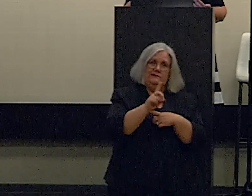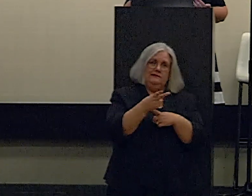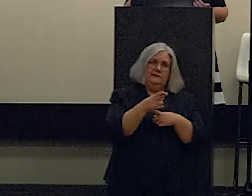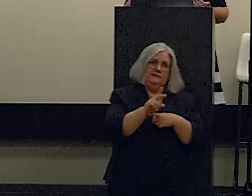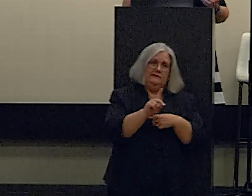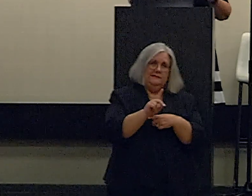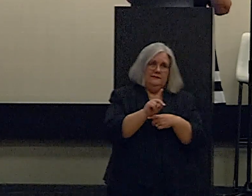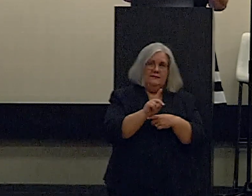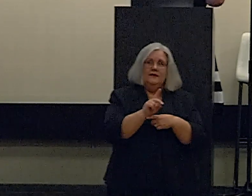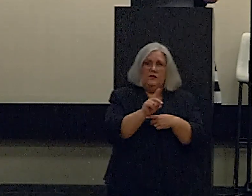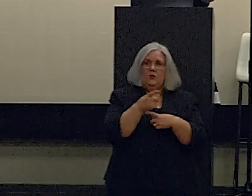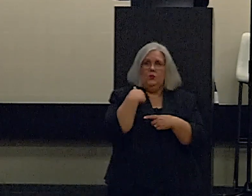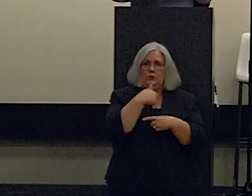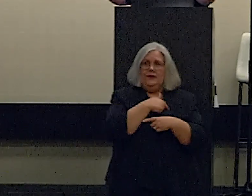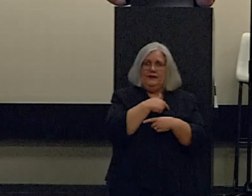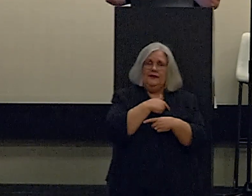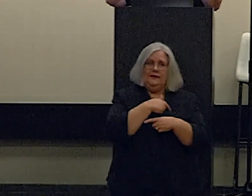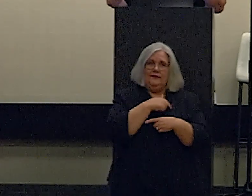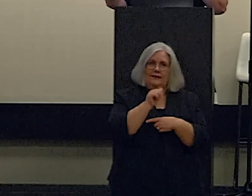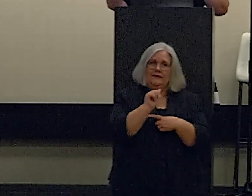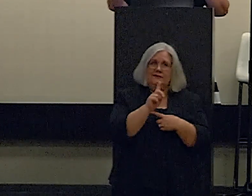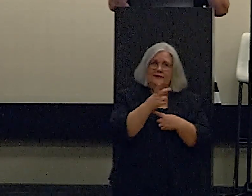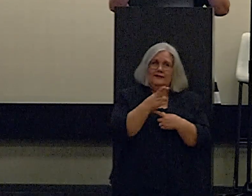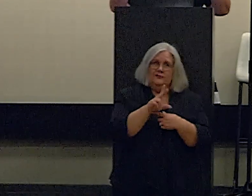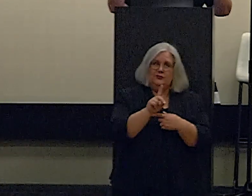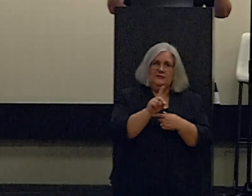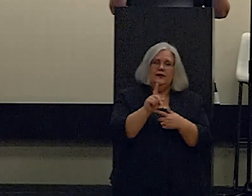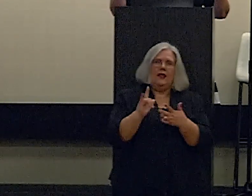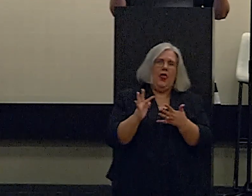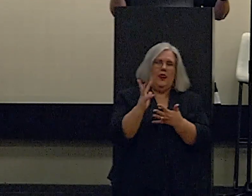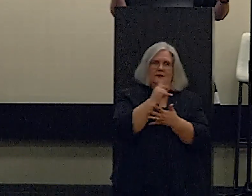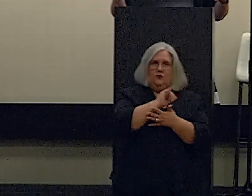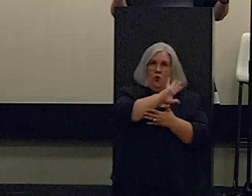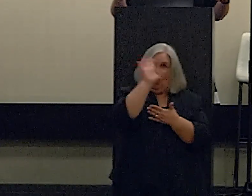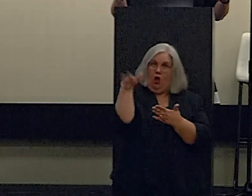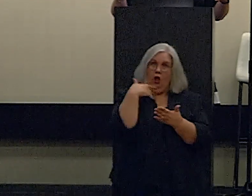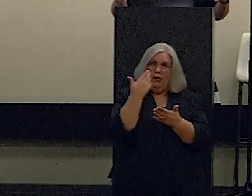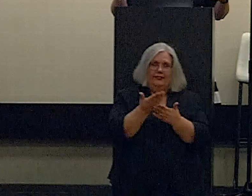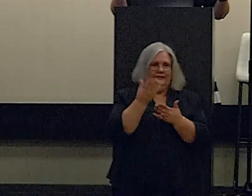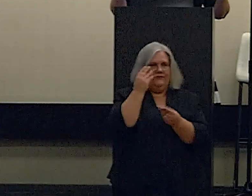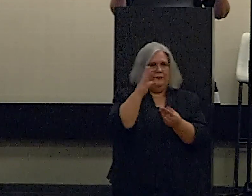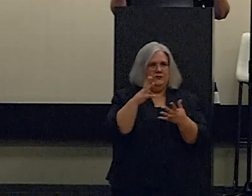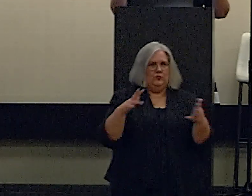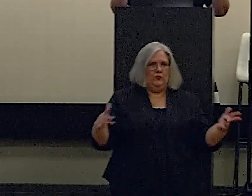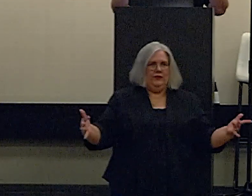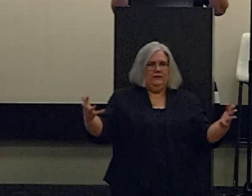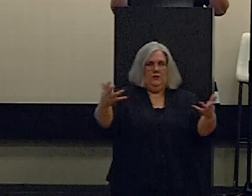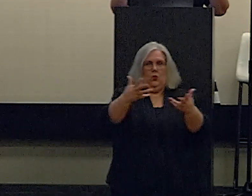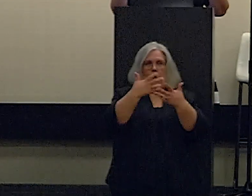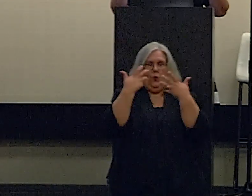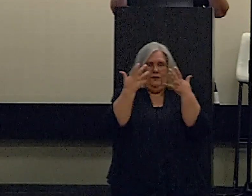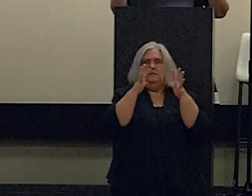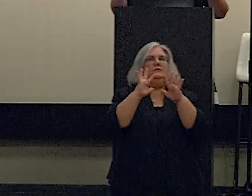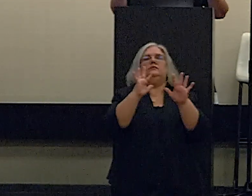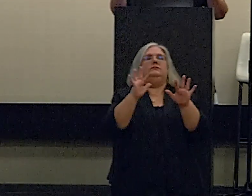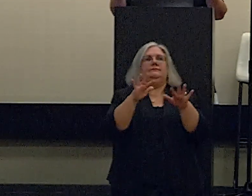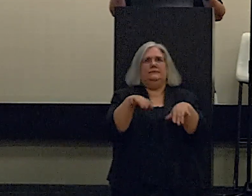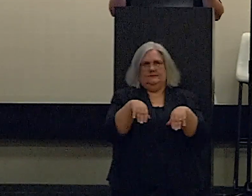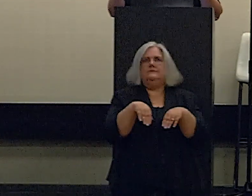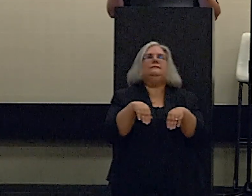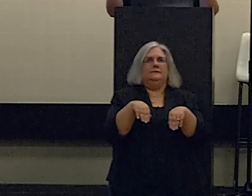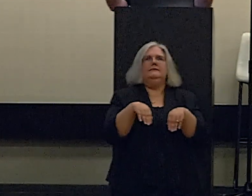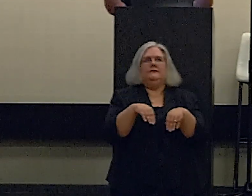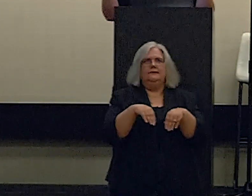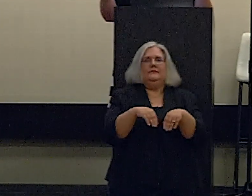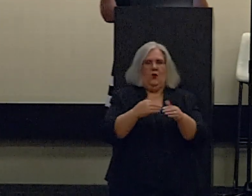ADHDers, we collect all the information, which is why we get overwhelmed really fast. I love seeing a couple of the shaking of the